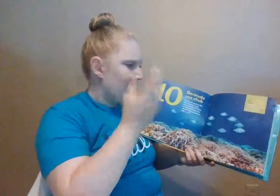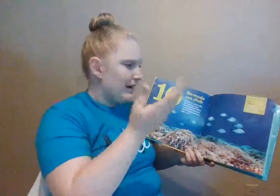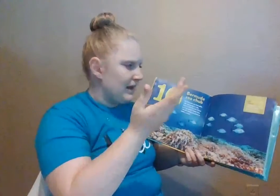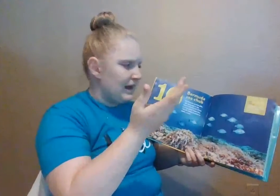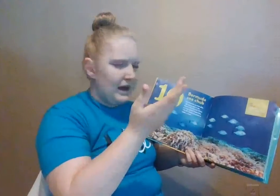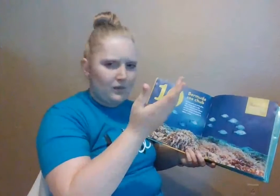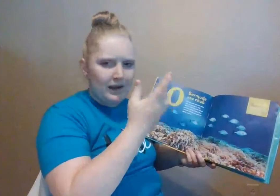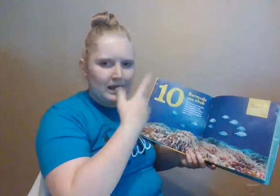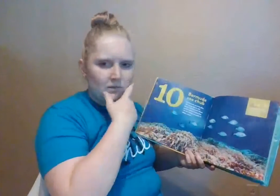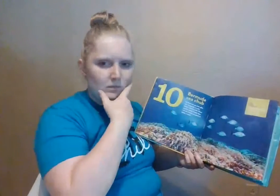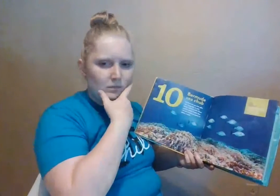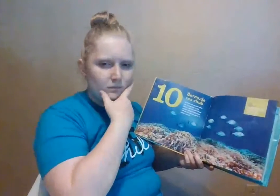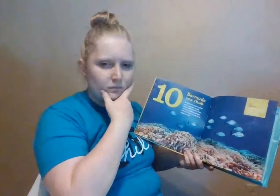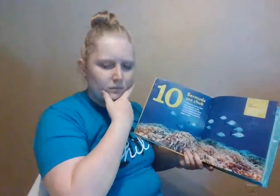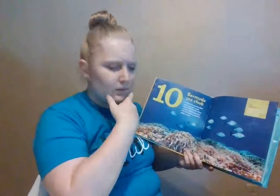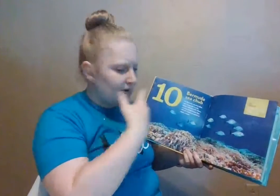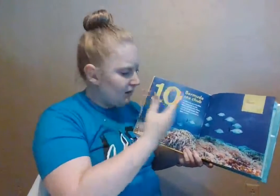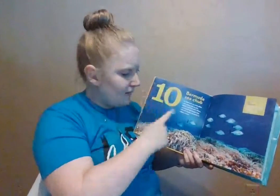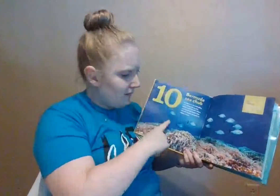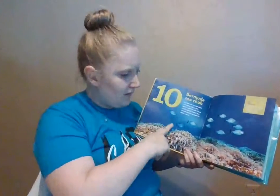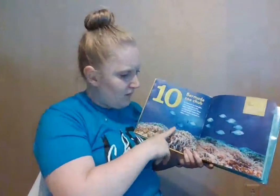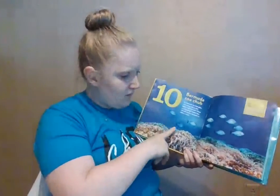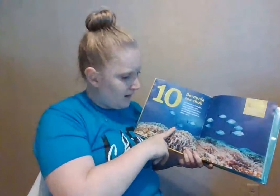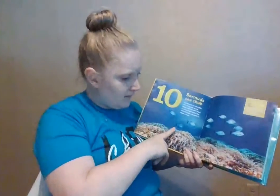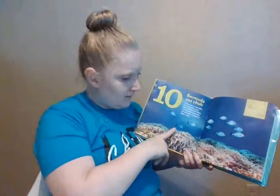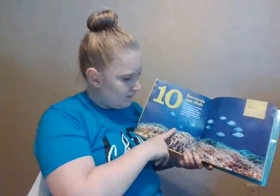are they going? Where do you think they're going?